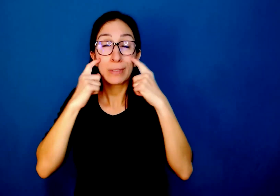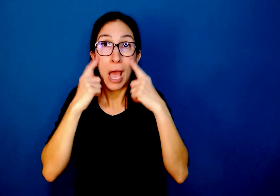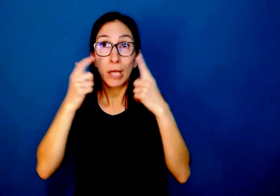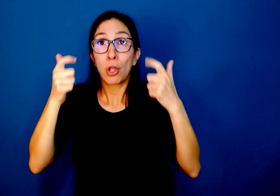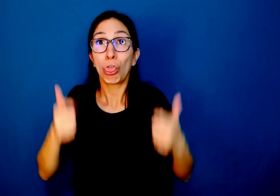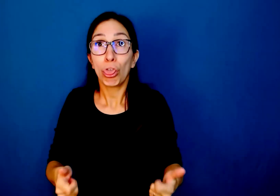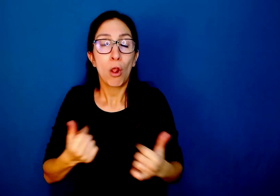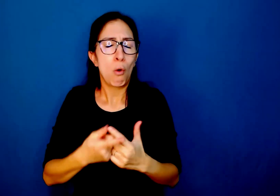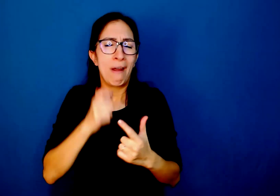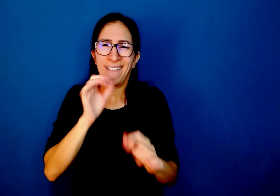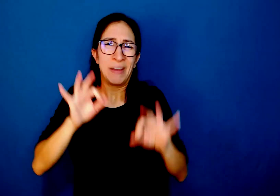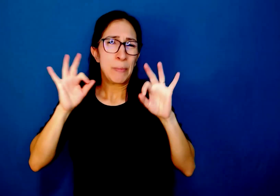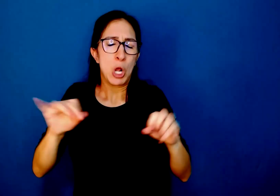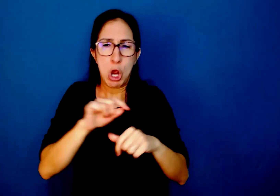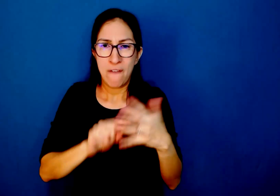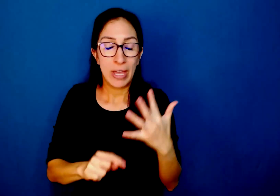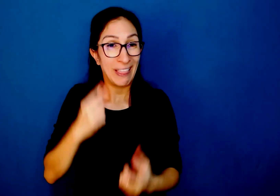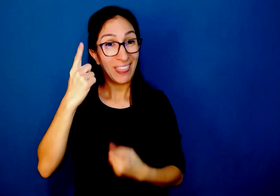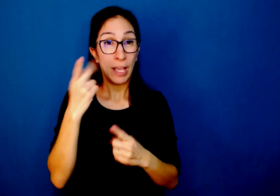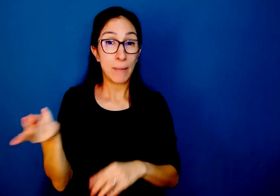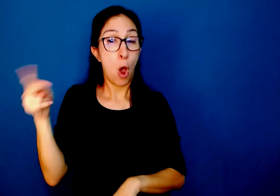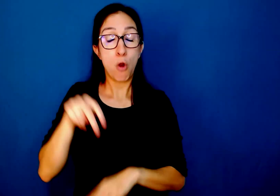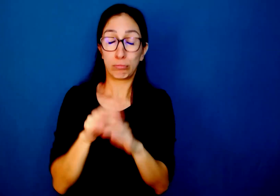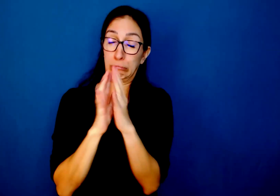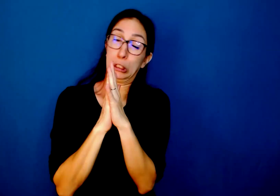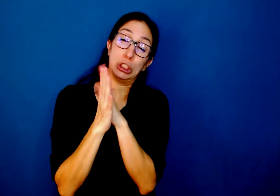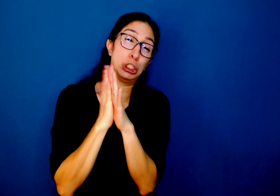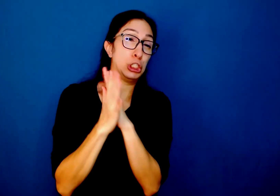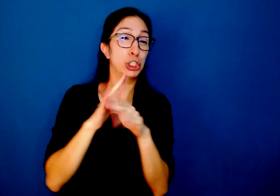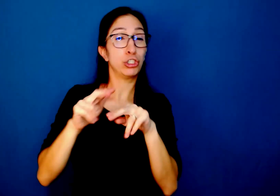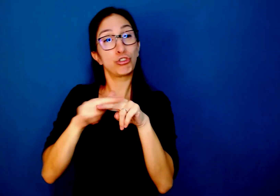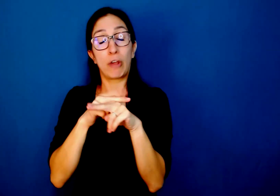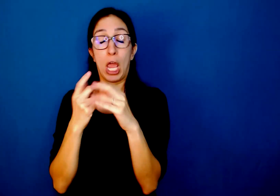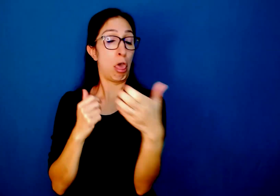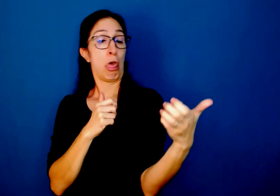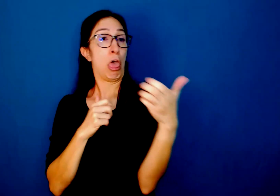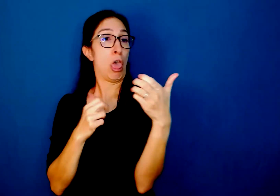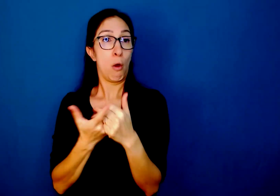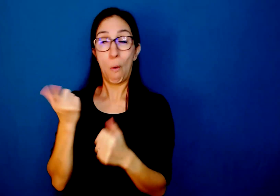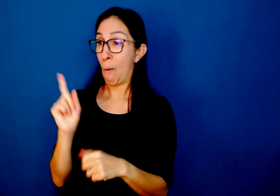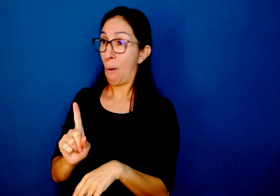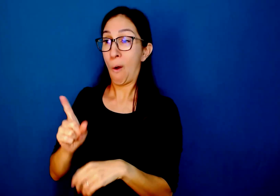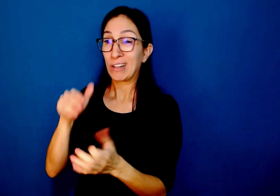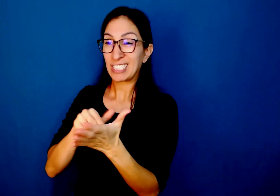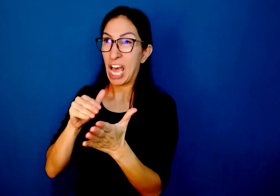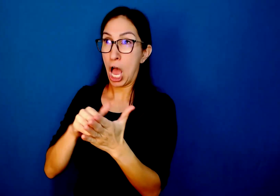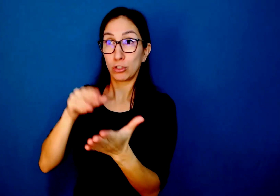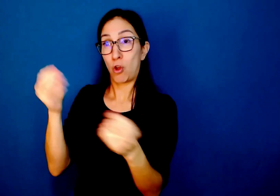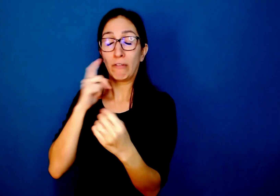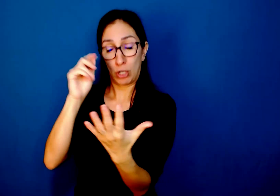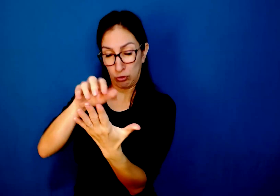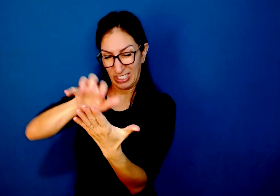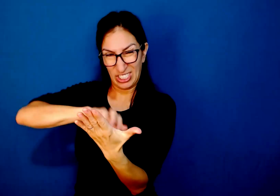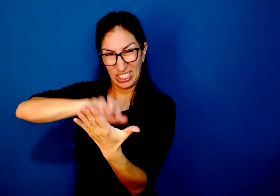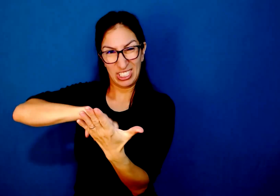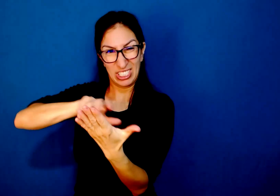about small text while standing on a crowded train or trying to fill out a form at a doctor's office with harsh lighting, like every doctor's